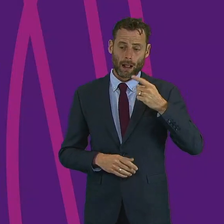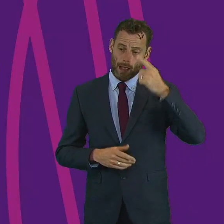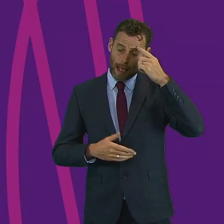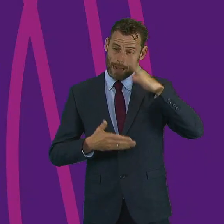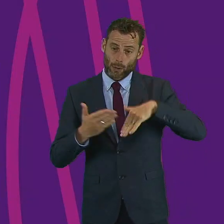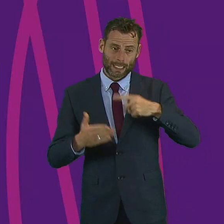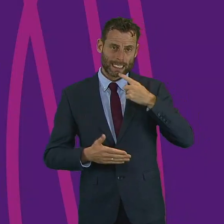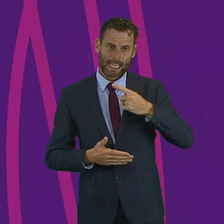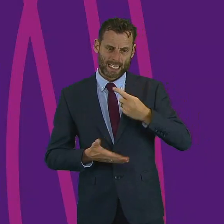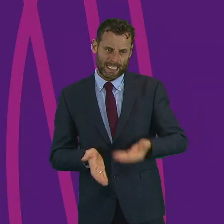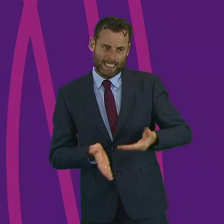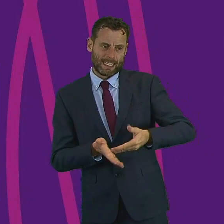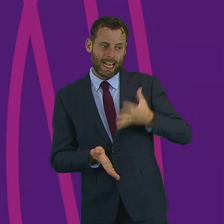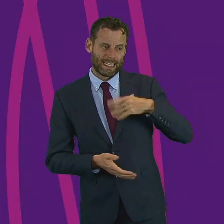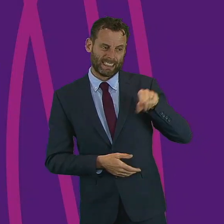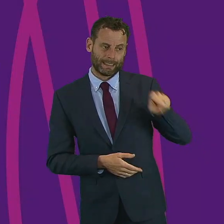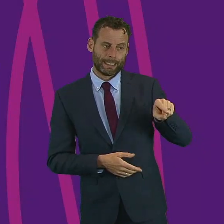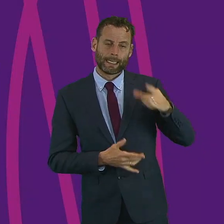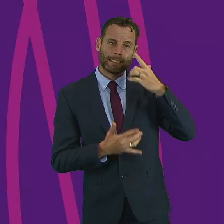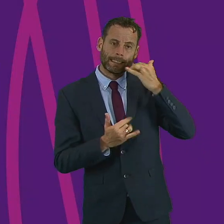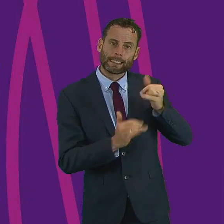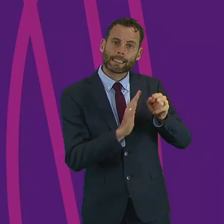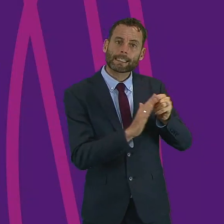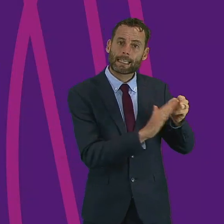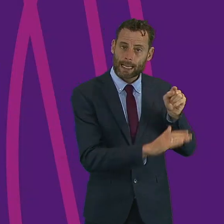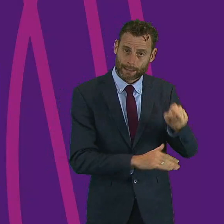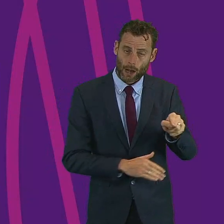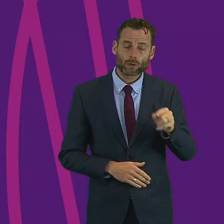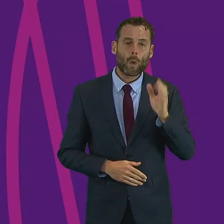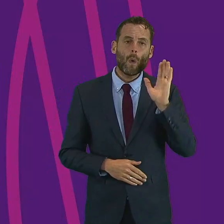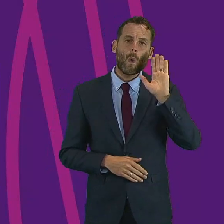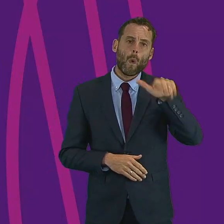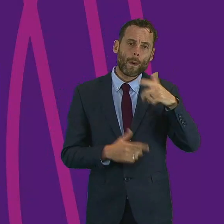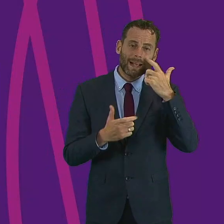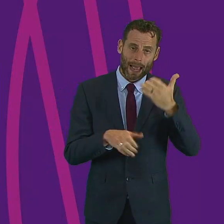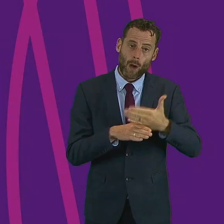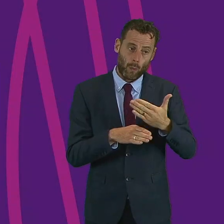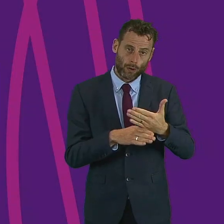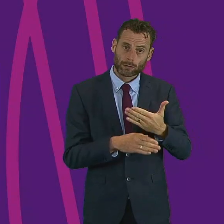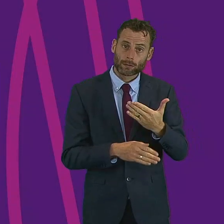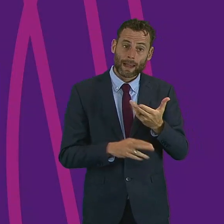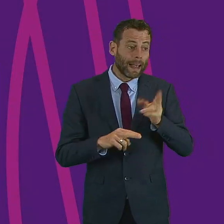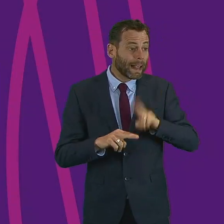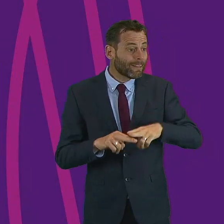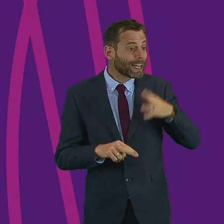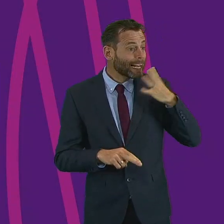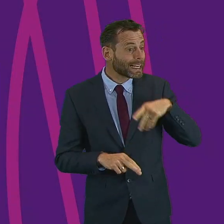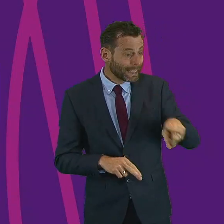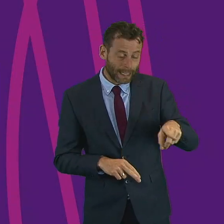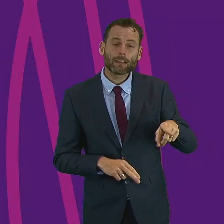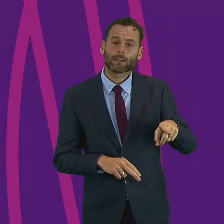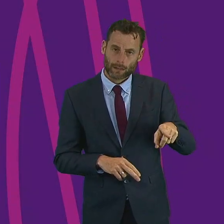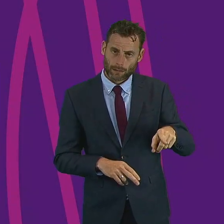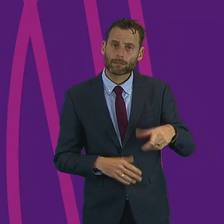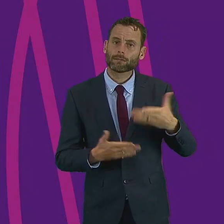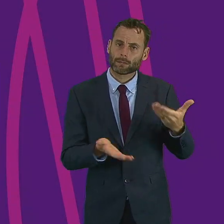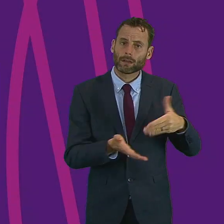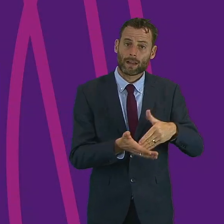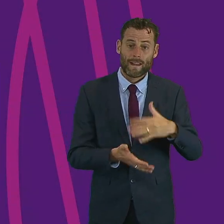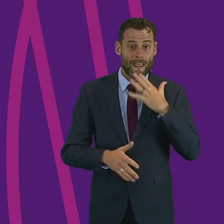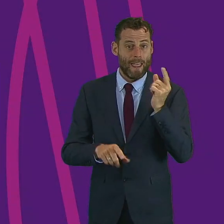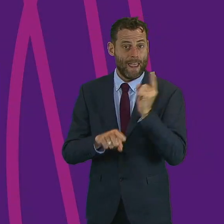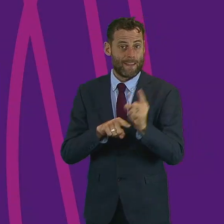that concerns that those working on the front line have are raised, listened to and addressed. In terms of who we routinely